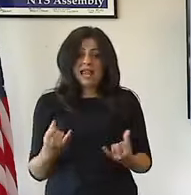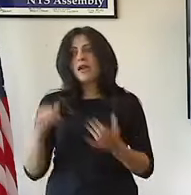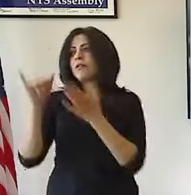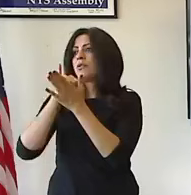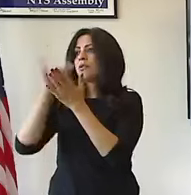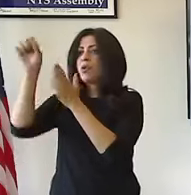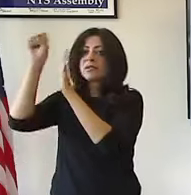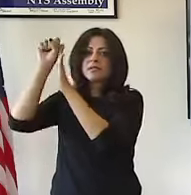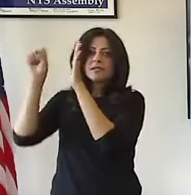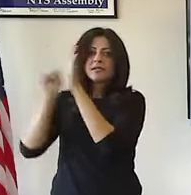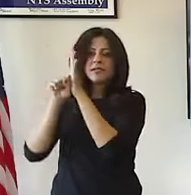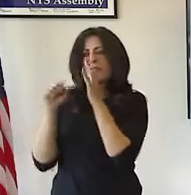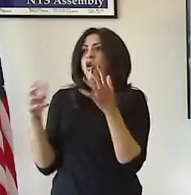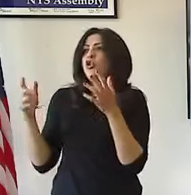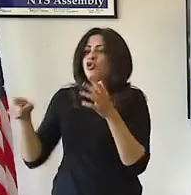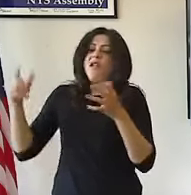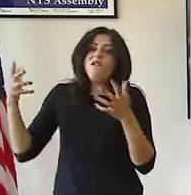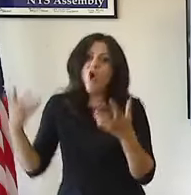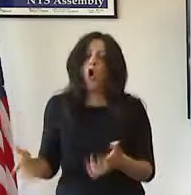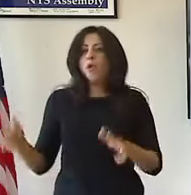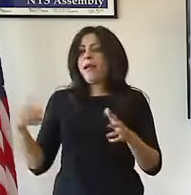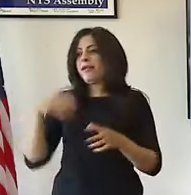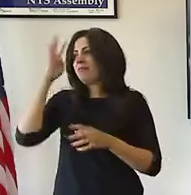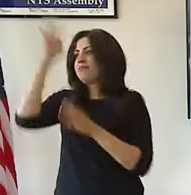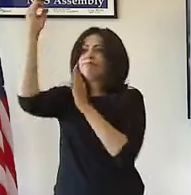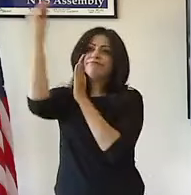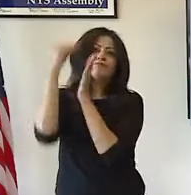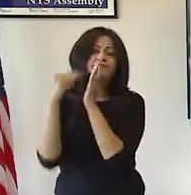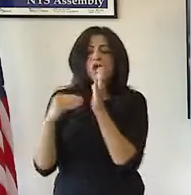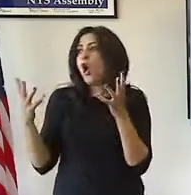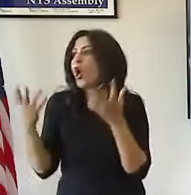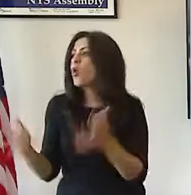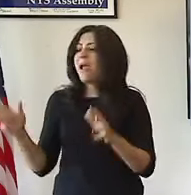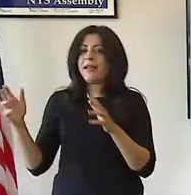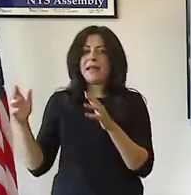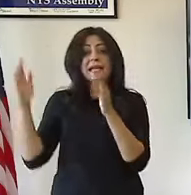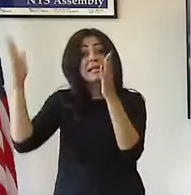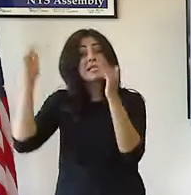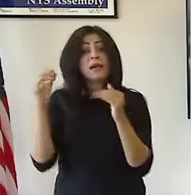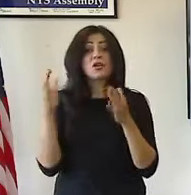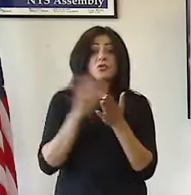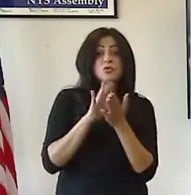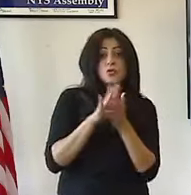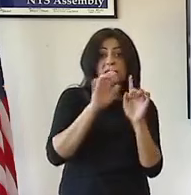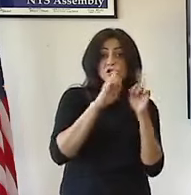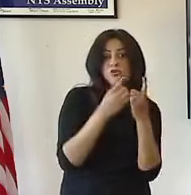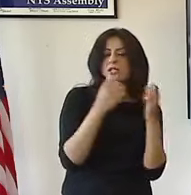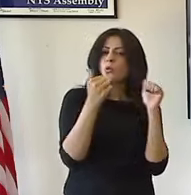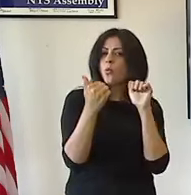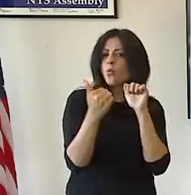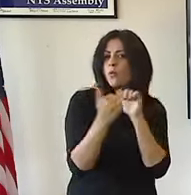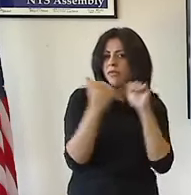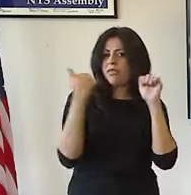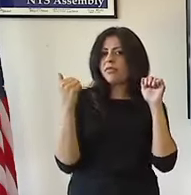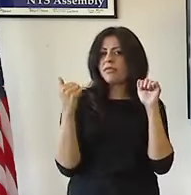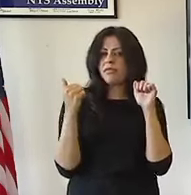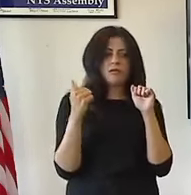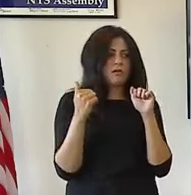of New York should have already established those protocols and expect school districts with